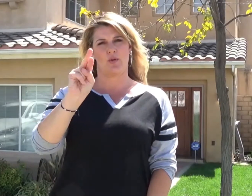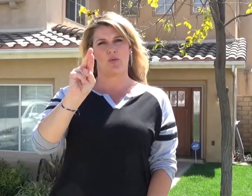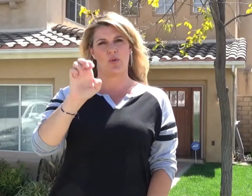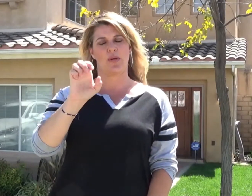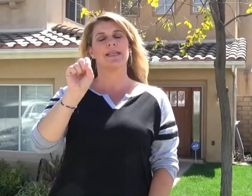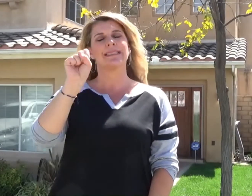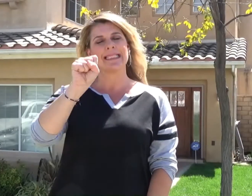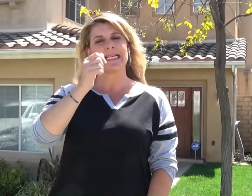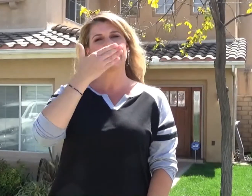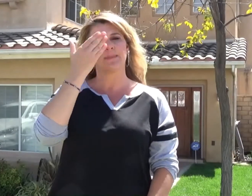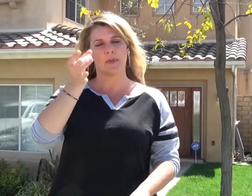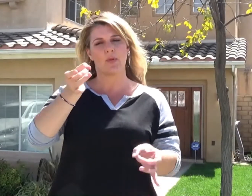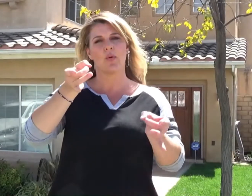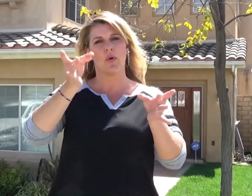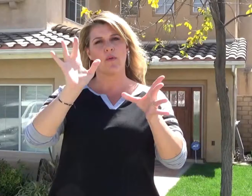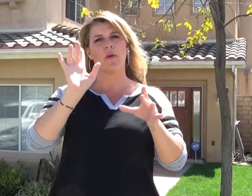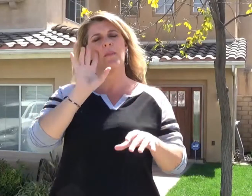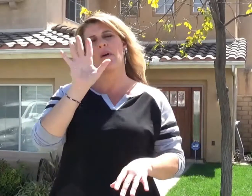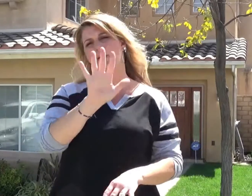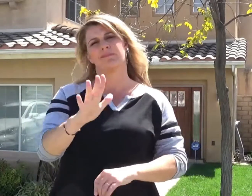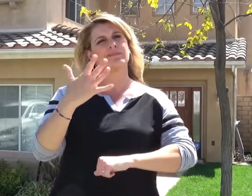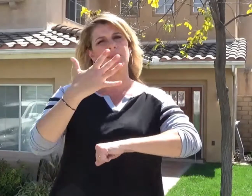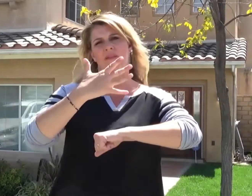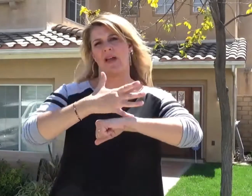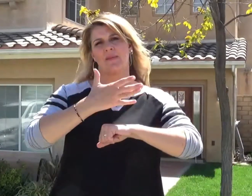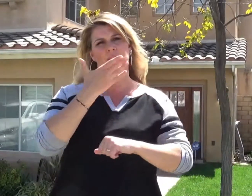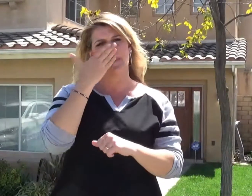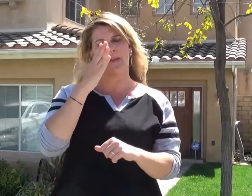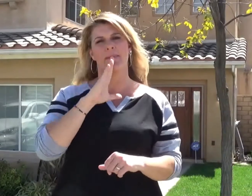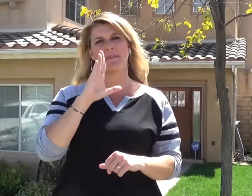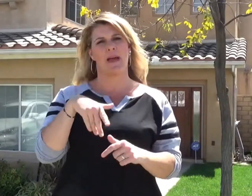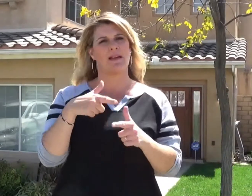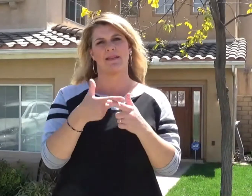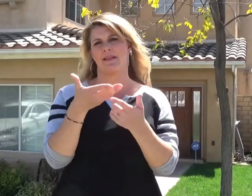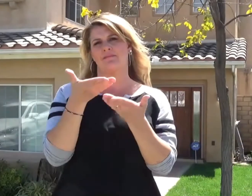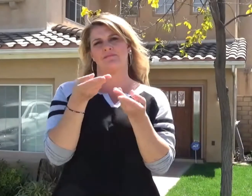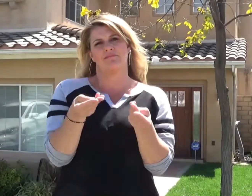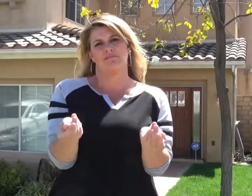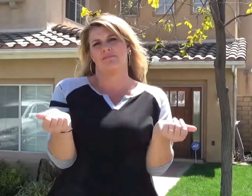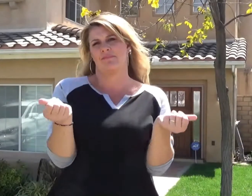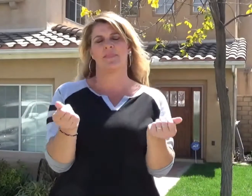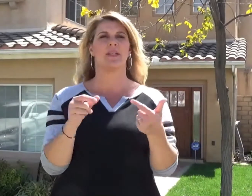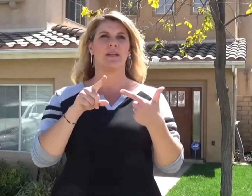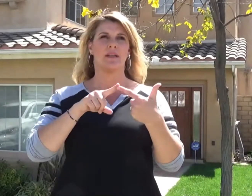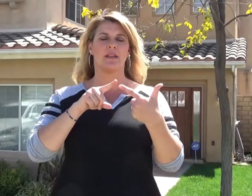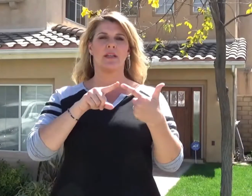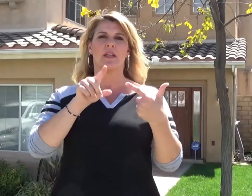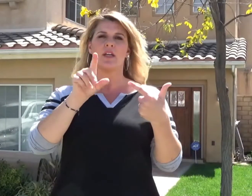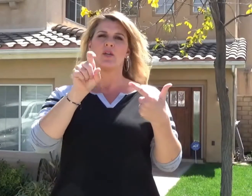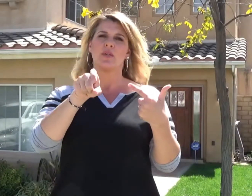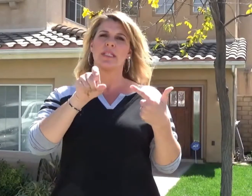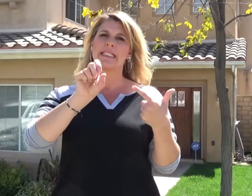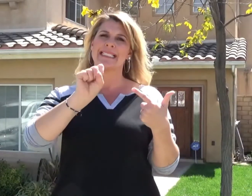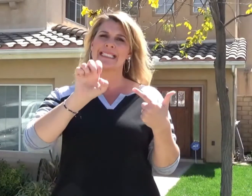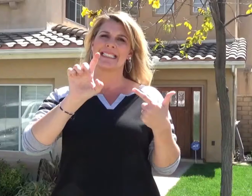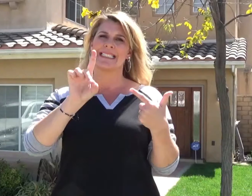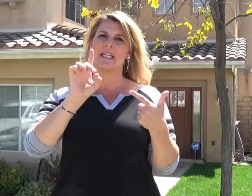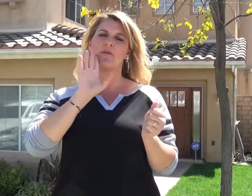manure. Yes, it smells hideous, but it only smells bad for about 5 days and then it goes away. You also need to purchase